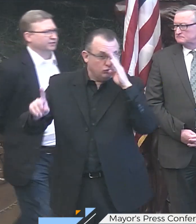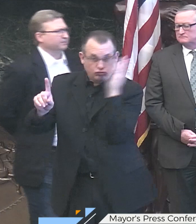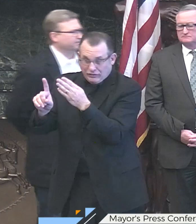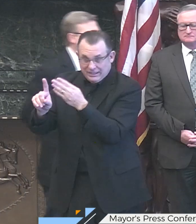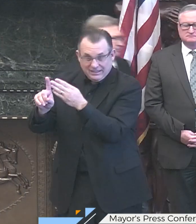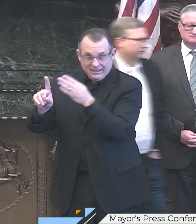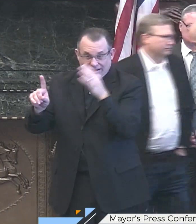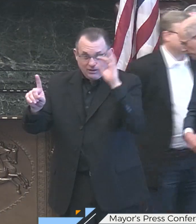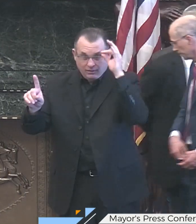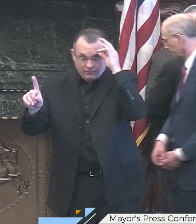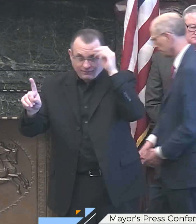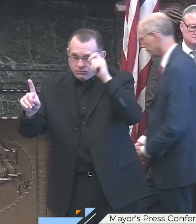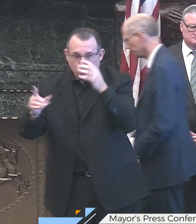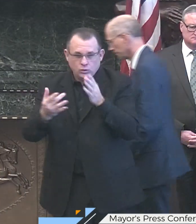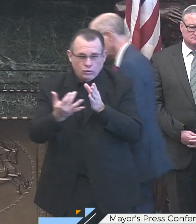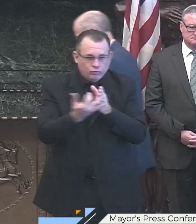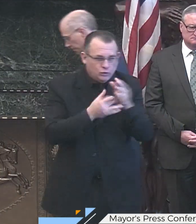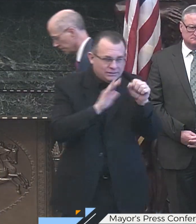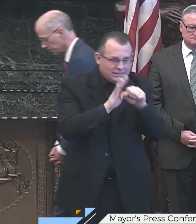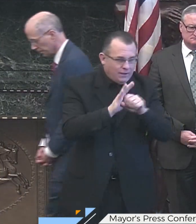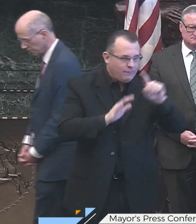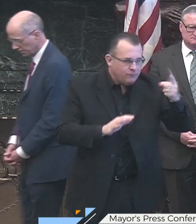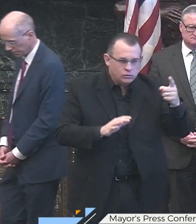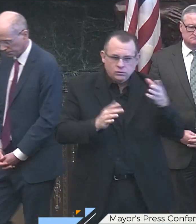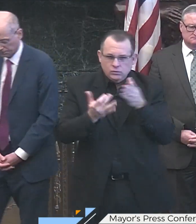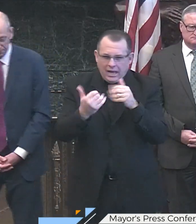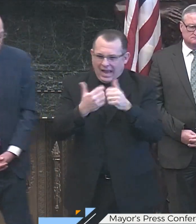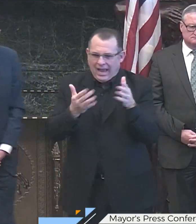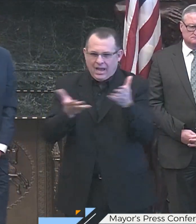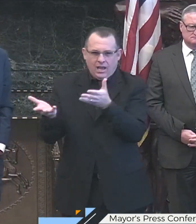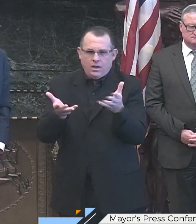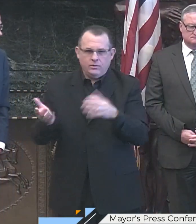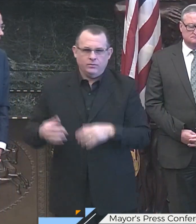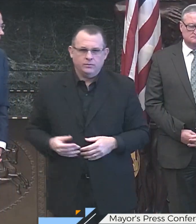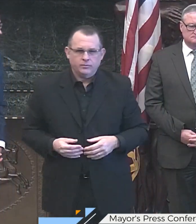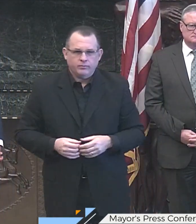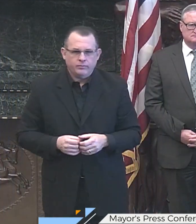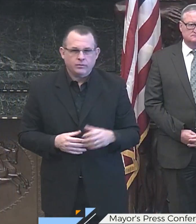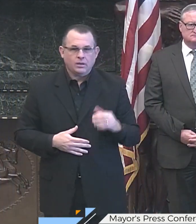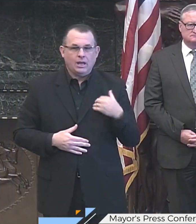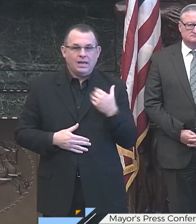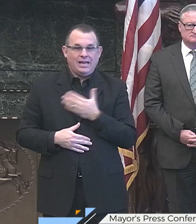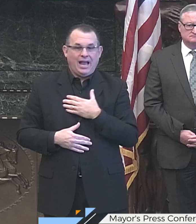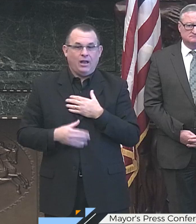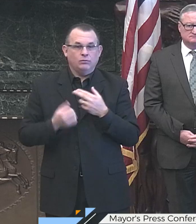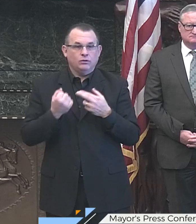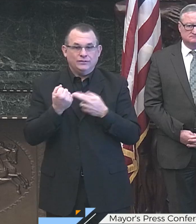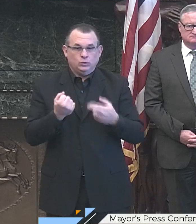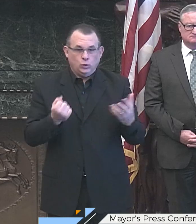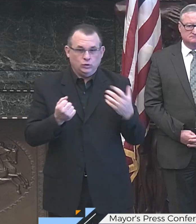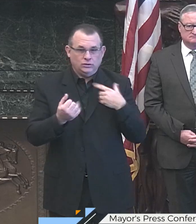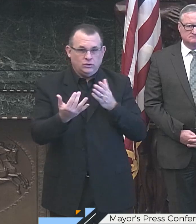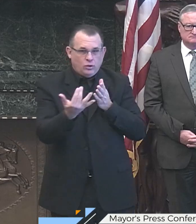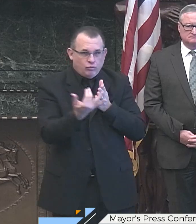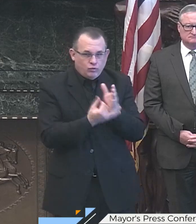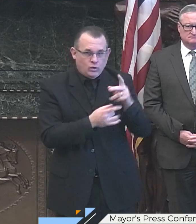National Stockpile? How does that process play out? So we make our resource requests to PEMA, who then forward them to FEMA.